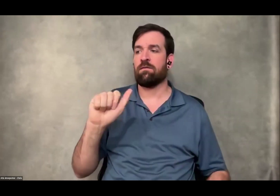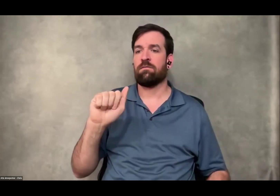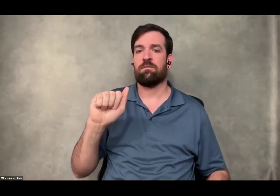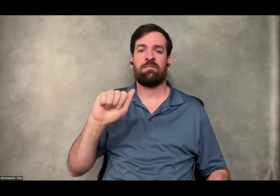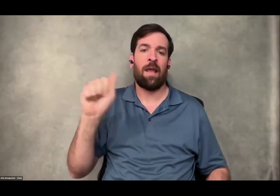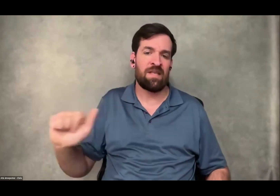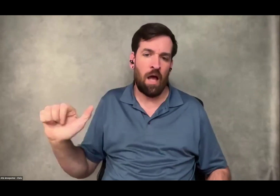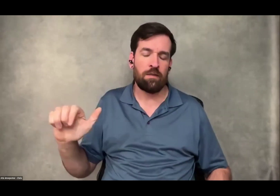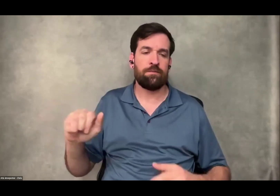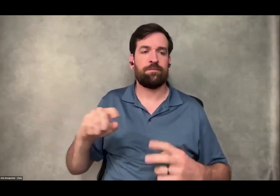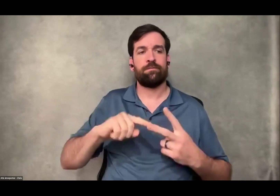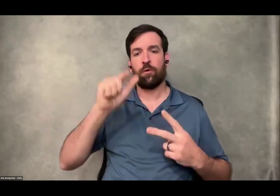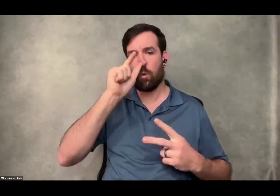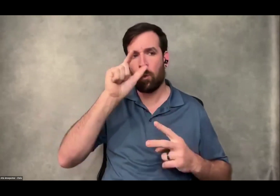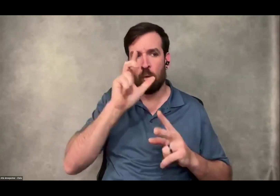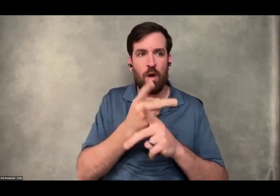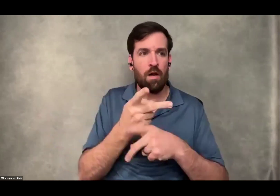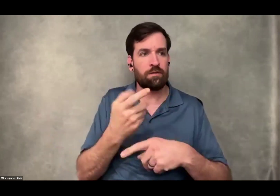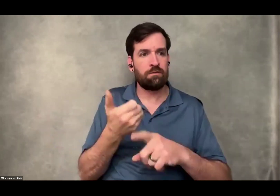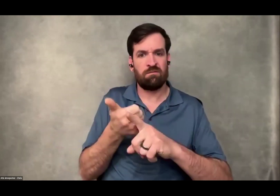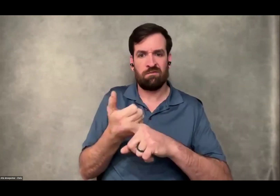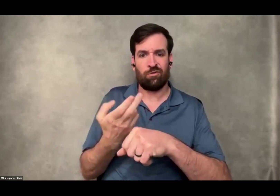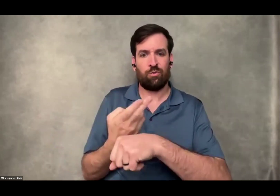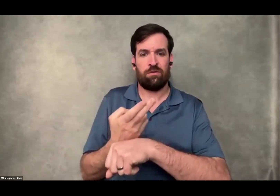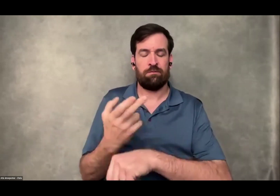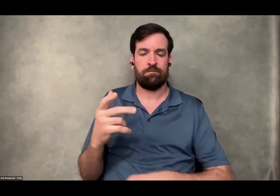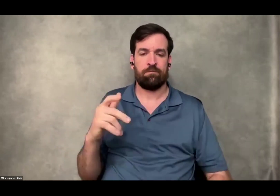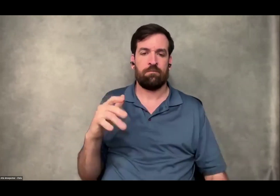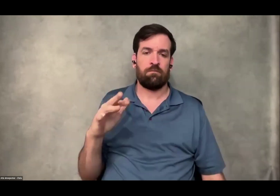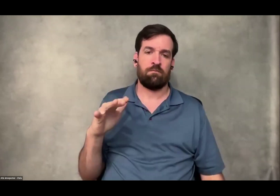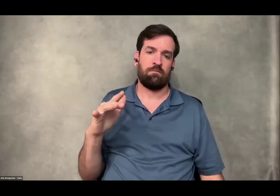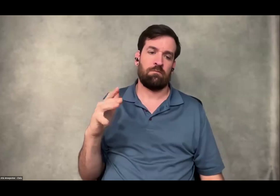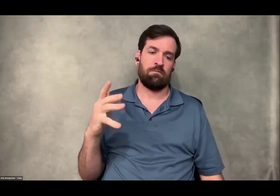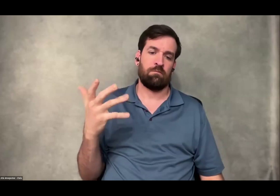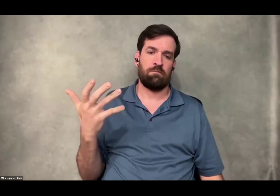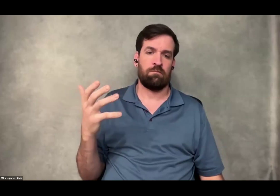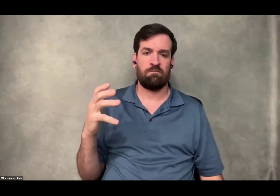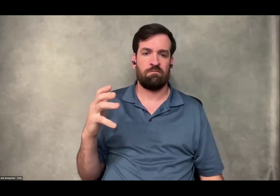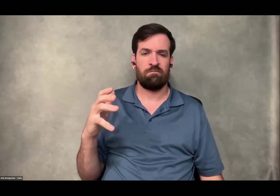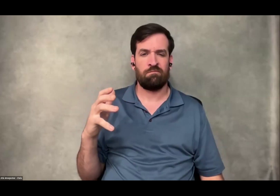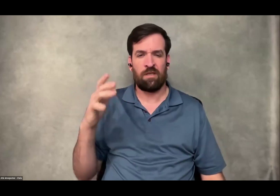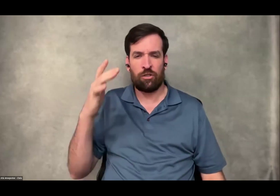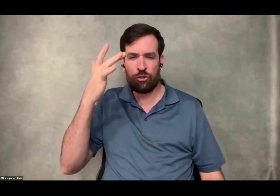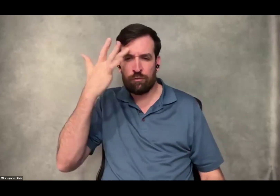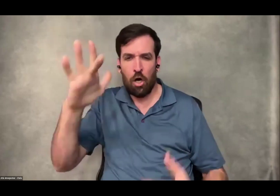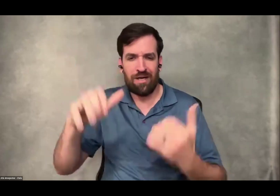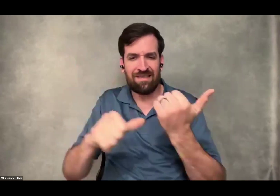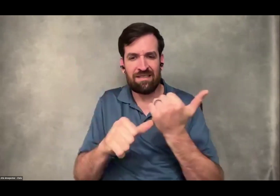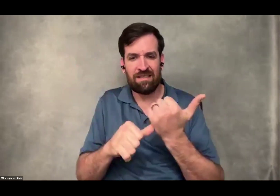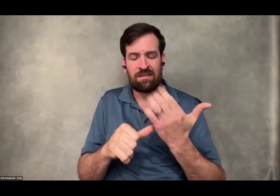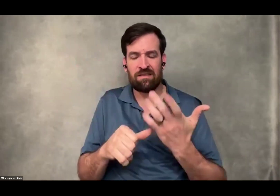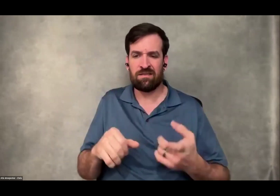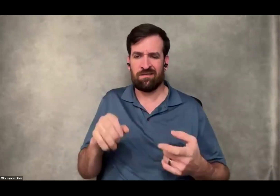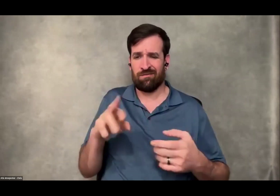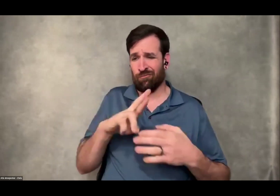Amazon products or Google products that use the smart assistants, the results